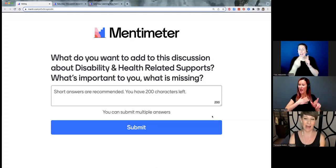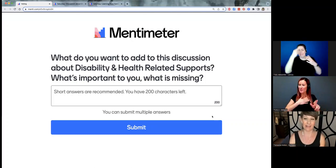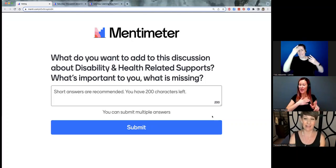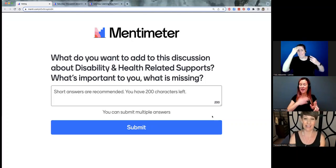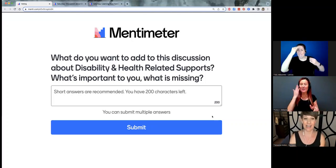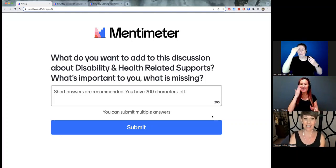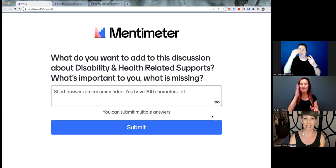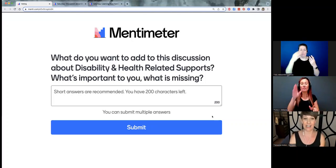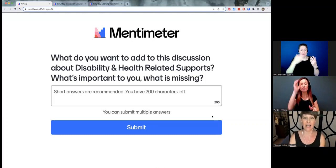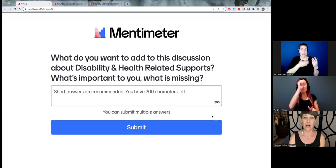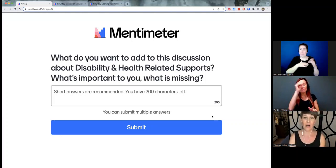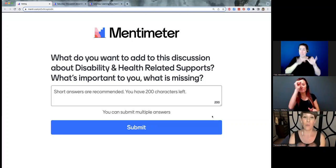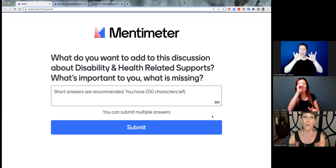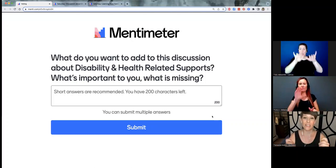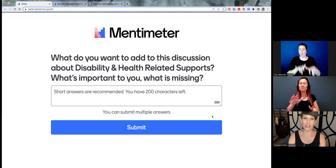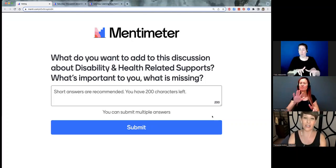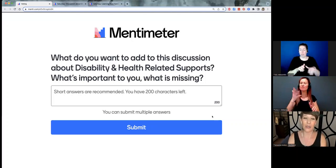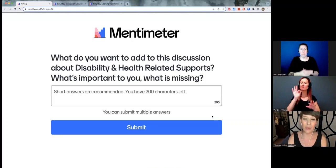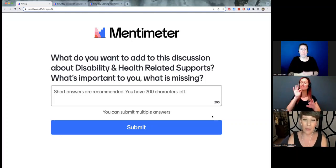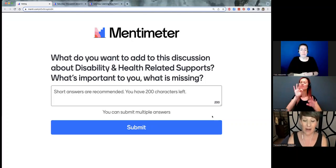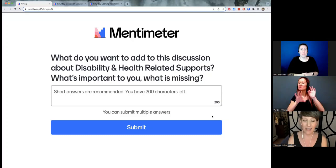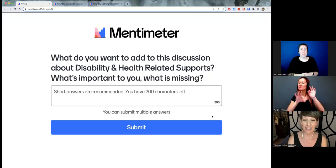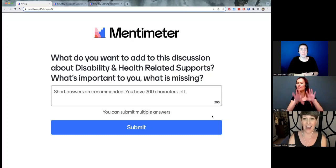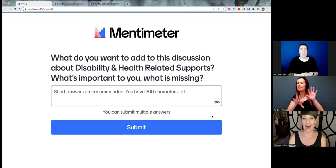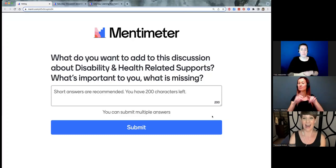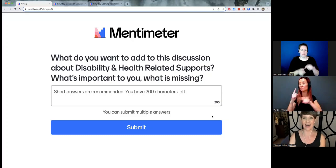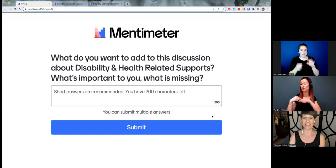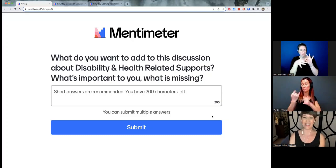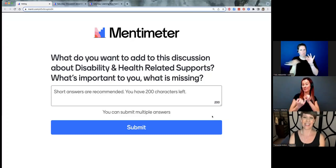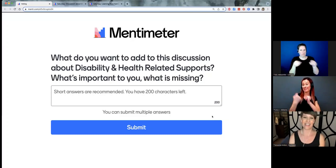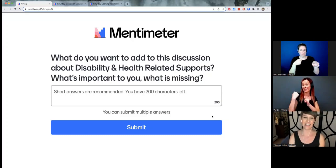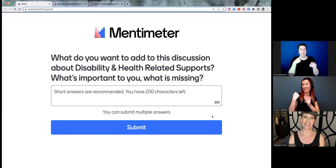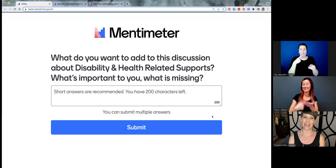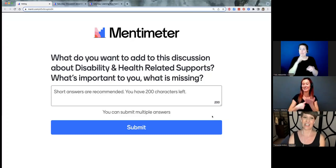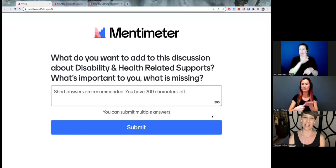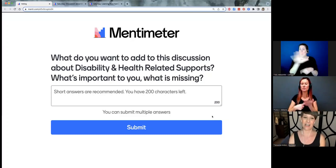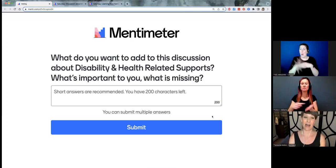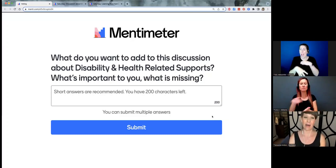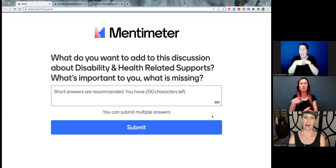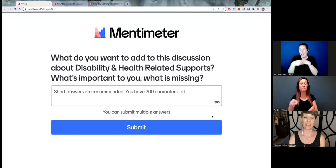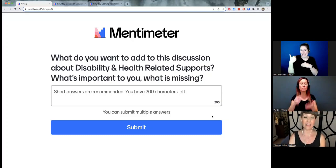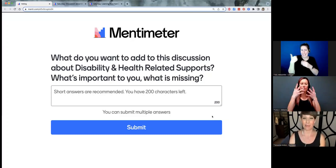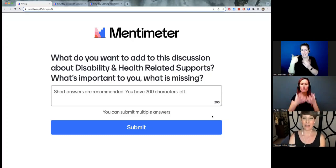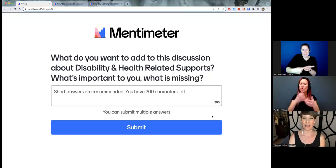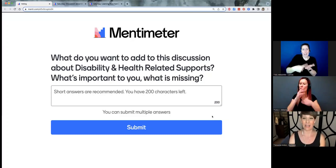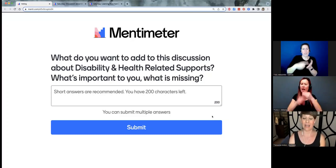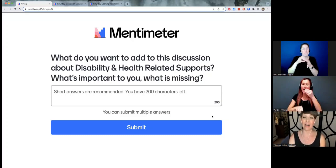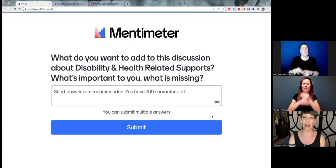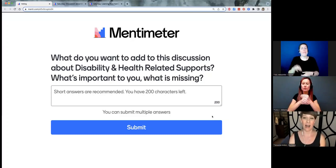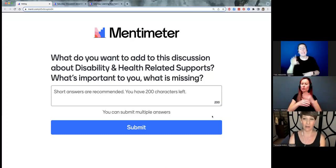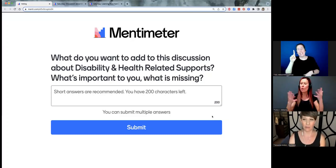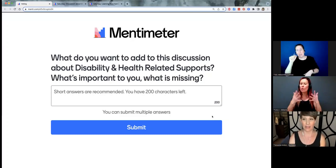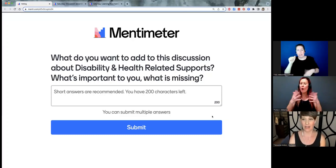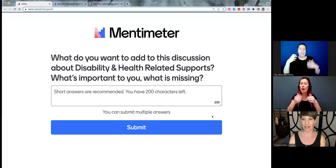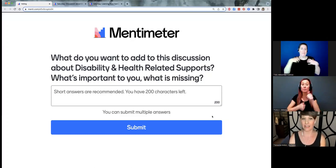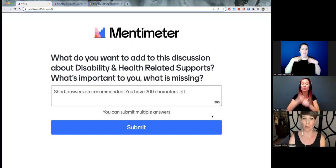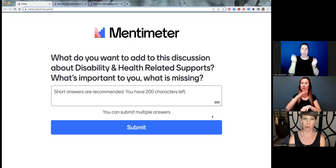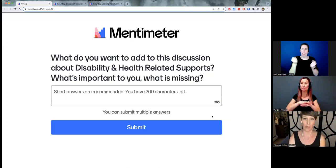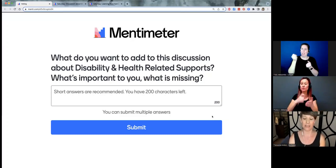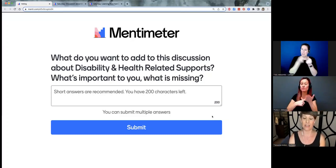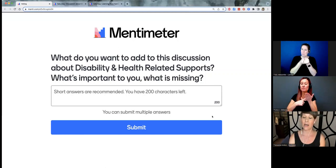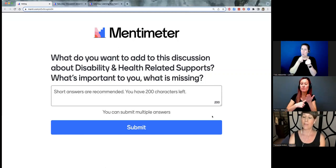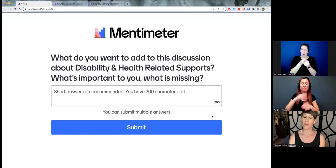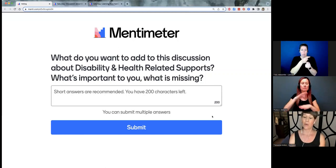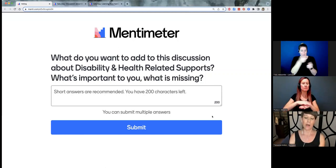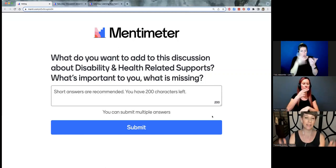latest panel discussion. What do you want to add to this discussion about disability and health-related